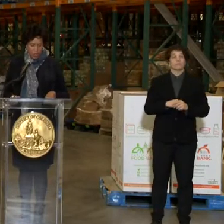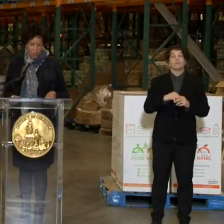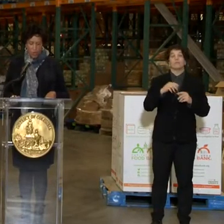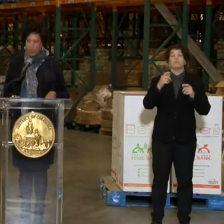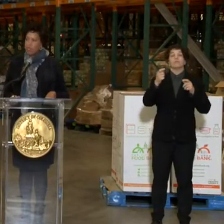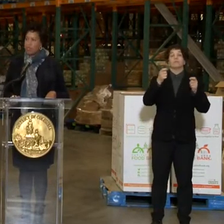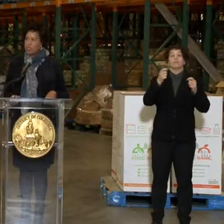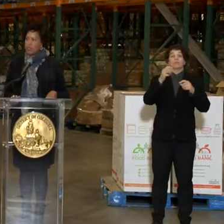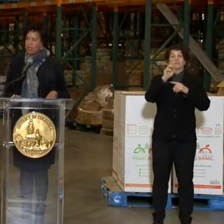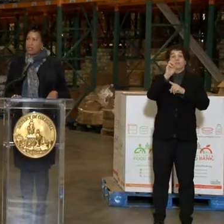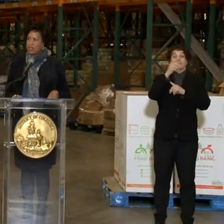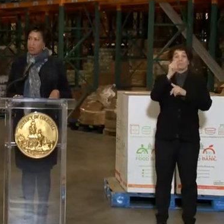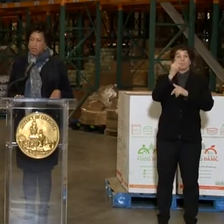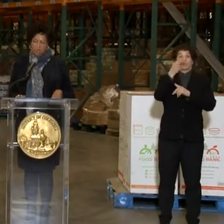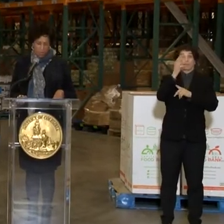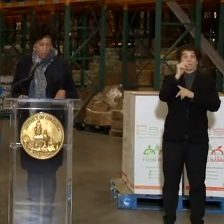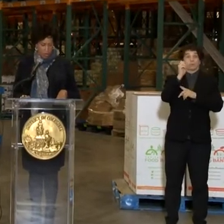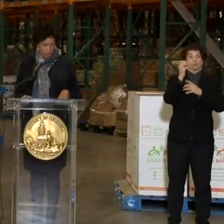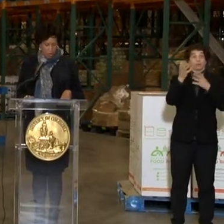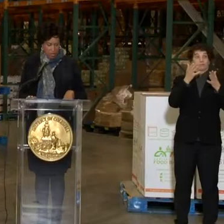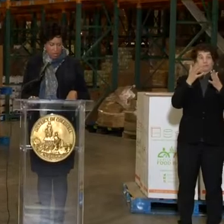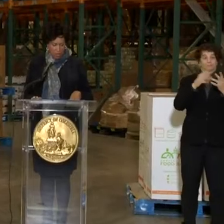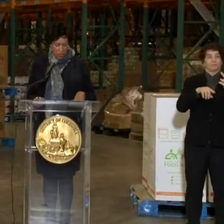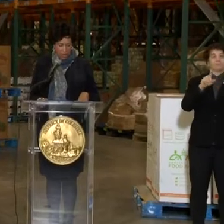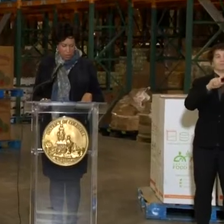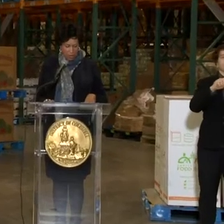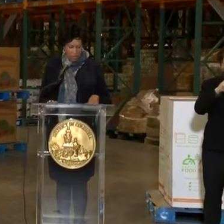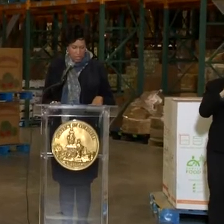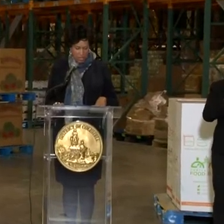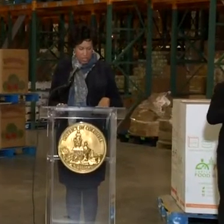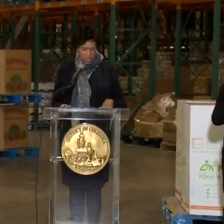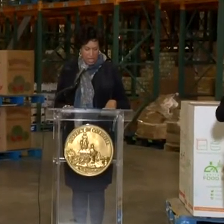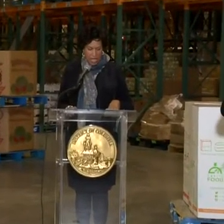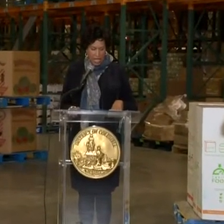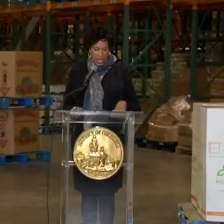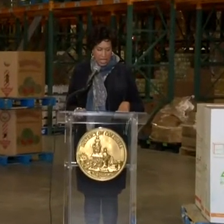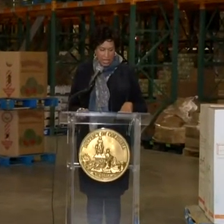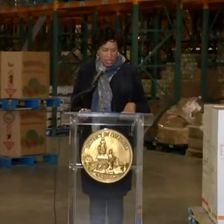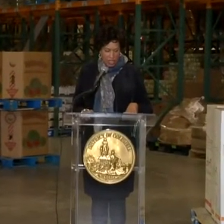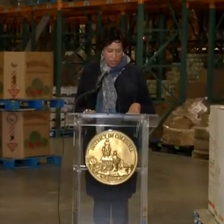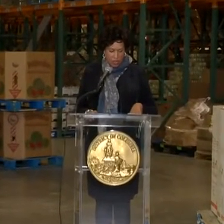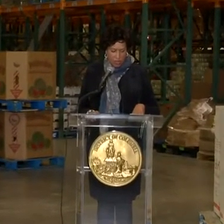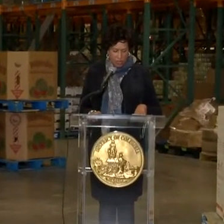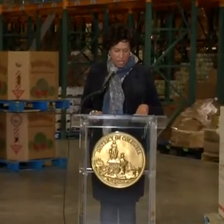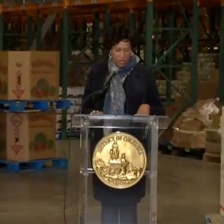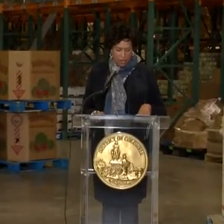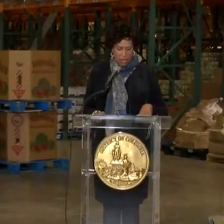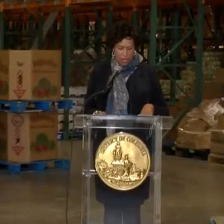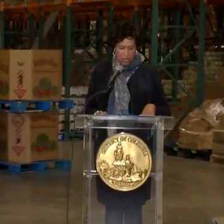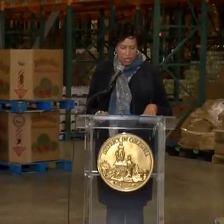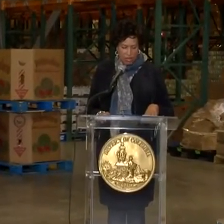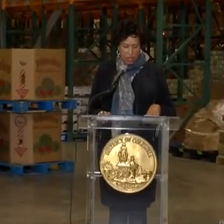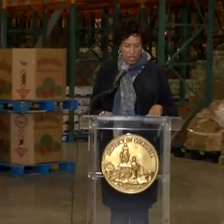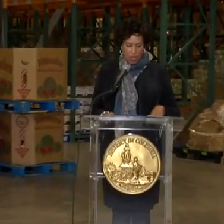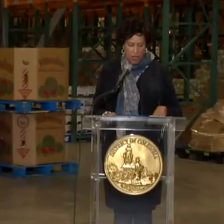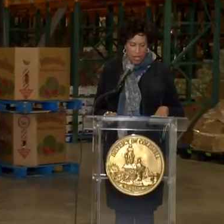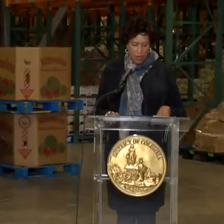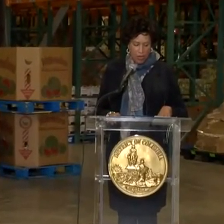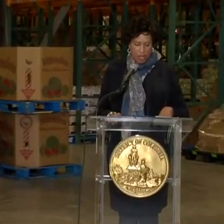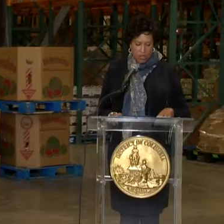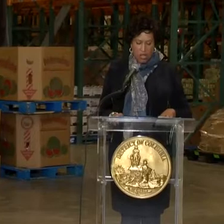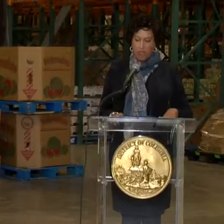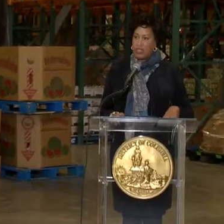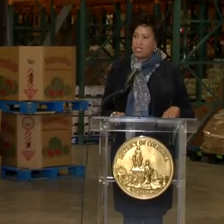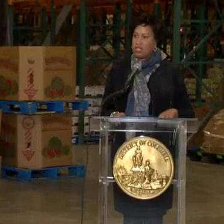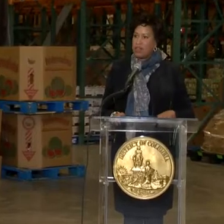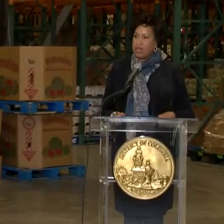Unique Morris-Hughes, who is the Director of the District's Department of Employment Services, and Jennifer Reed, who is the Director